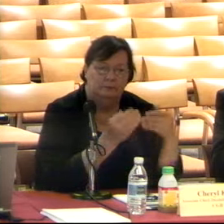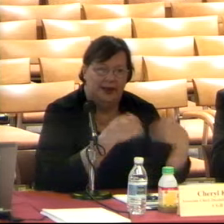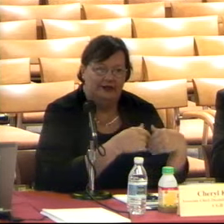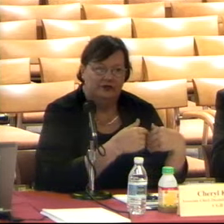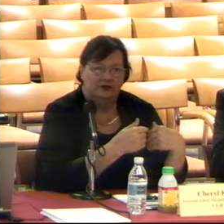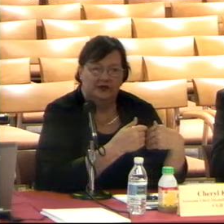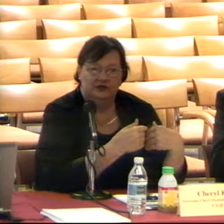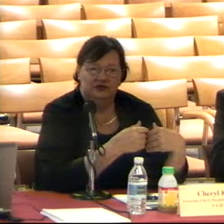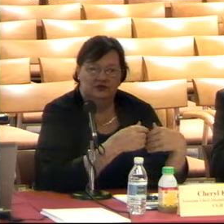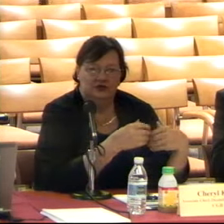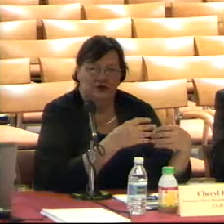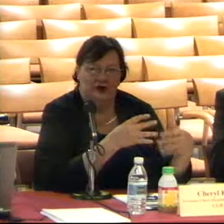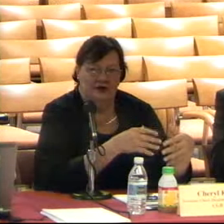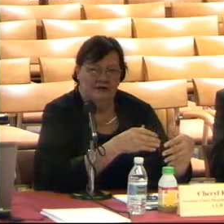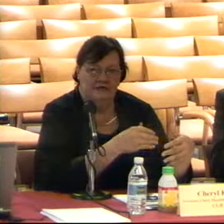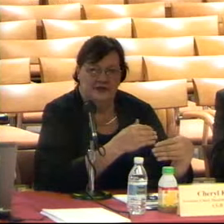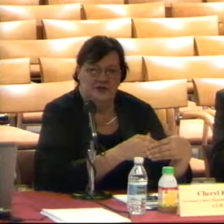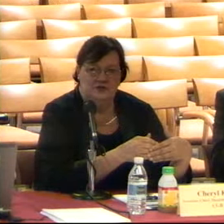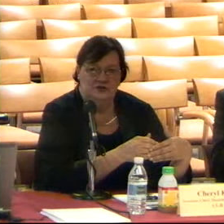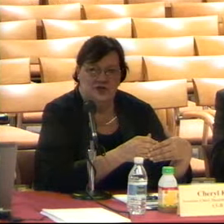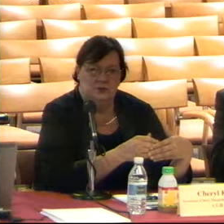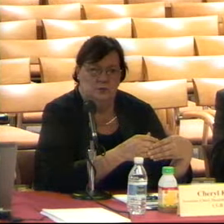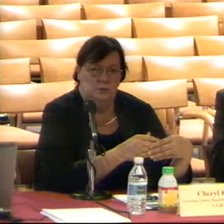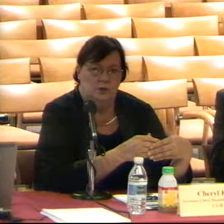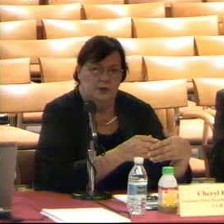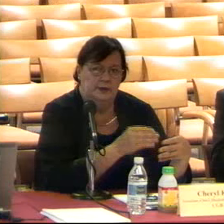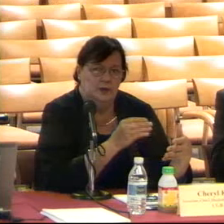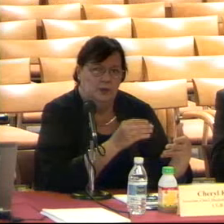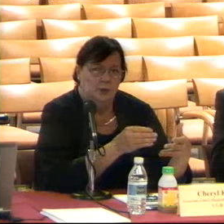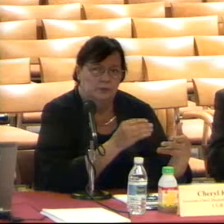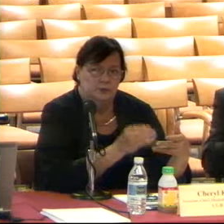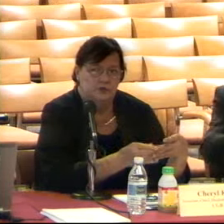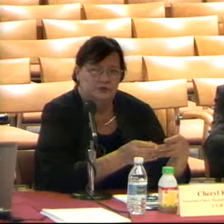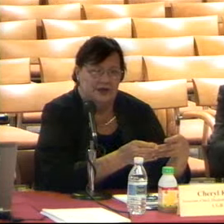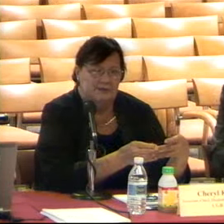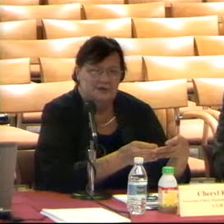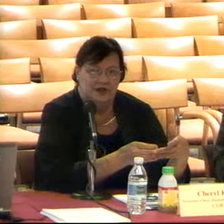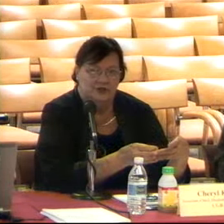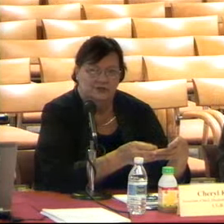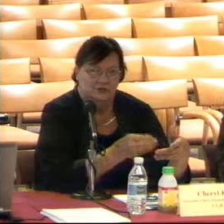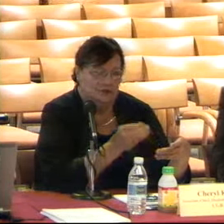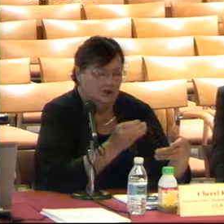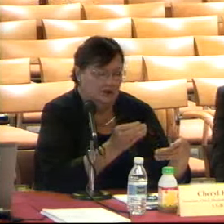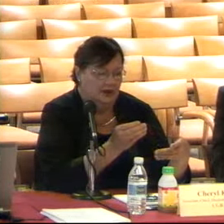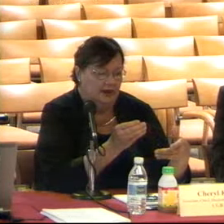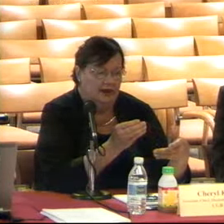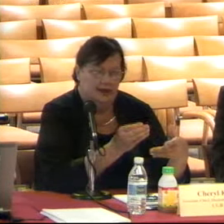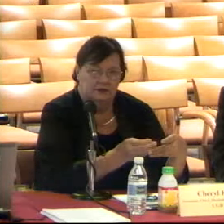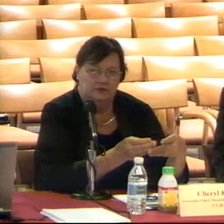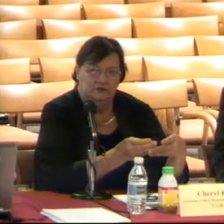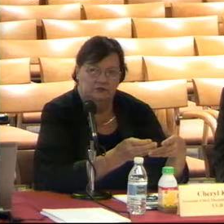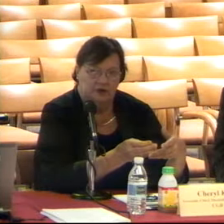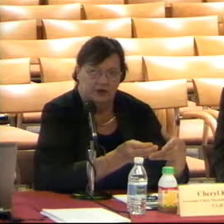Back to the issues of the NG 911 with real-time text and